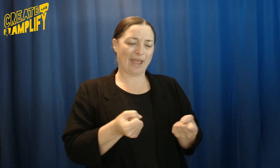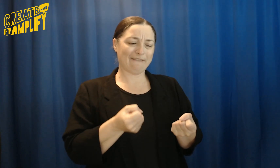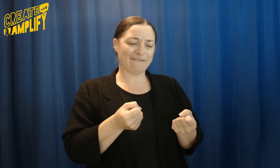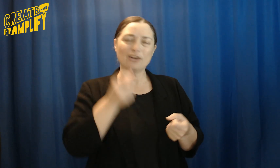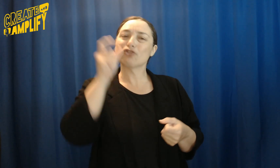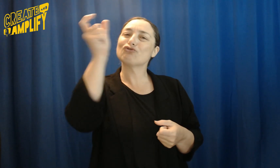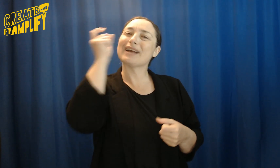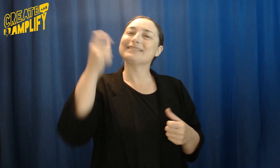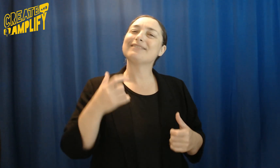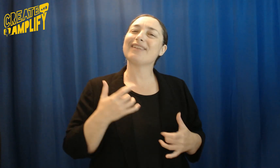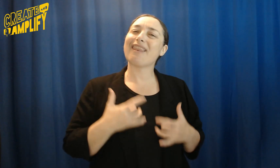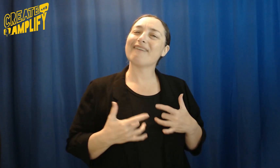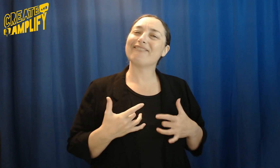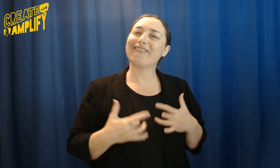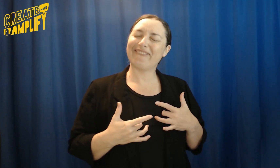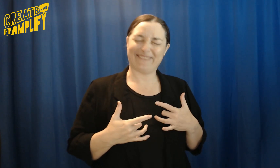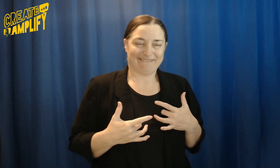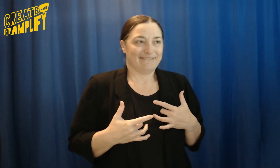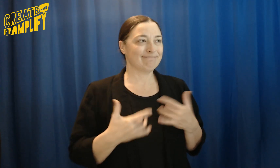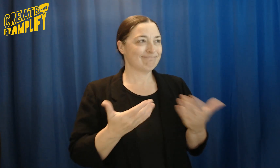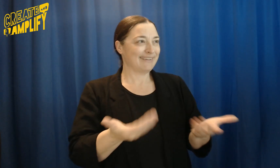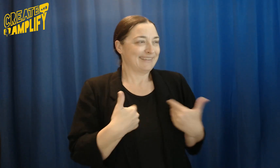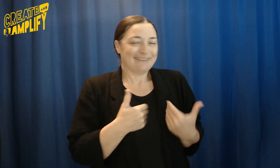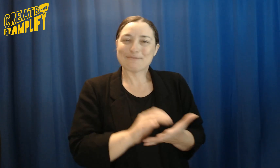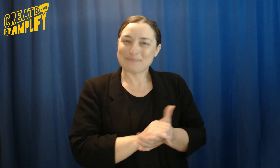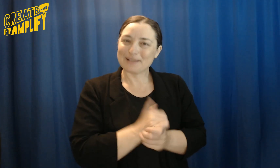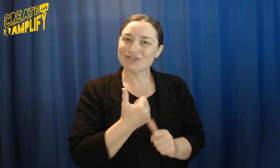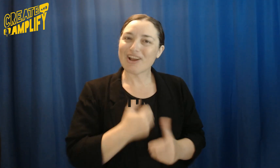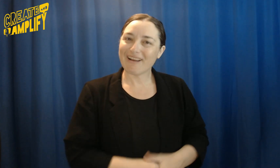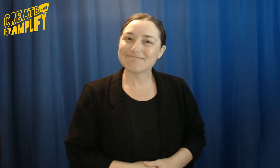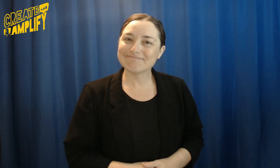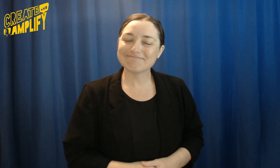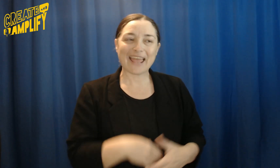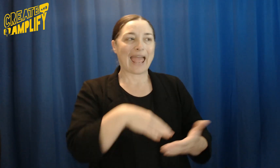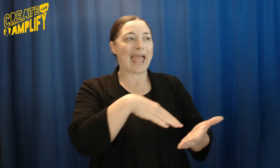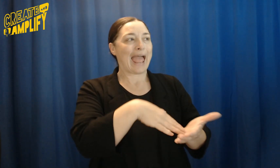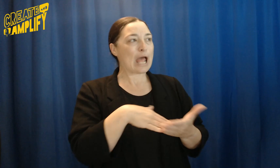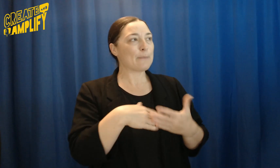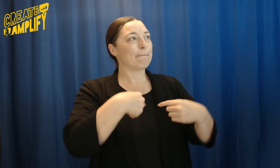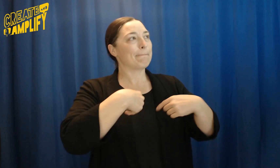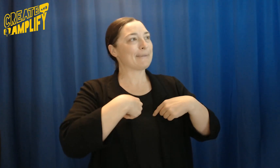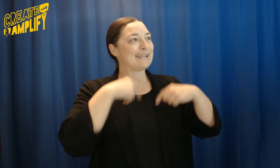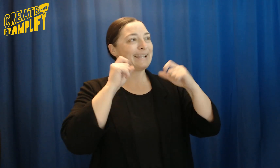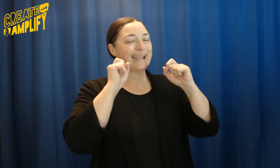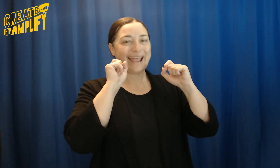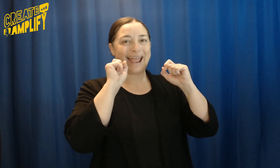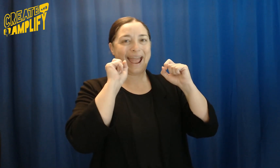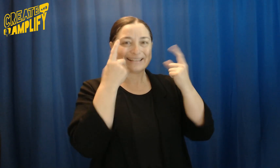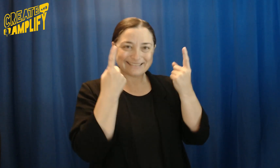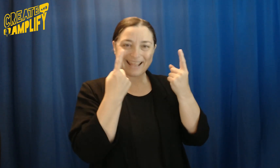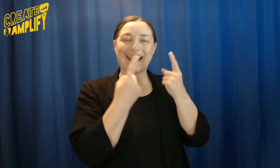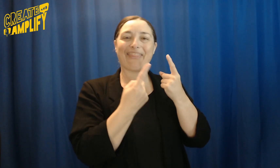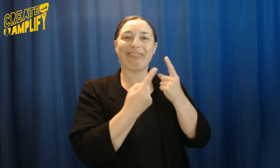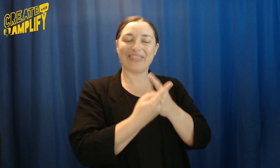and that gives me a lot of pleasure, and it helps me understand things in ways that